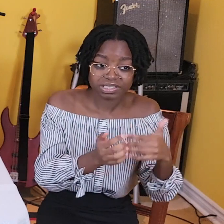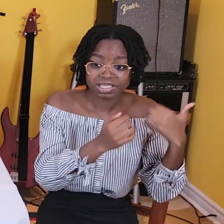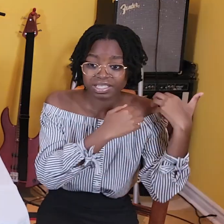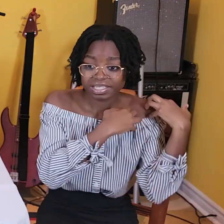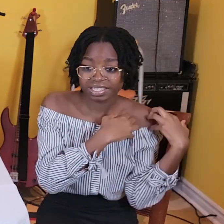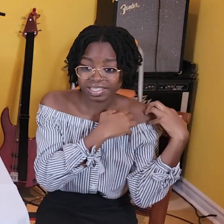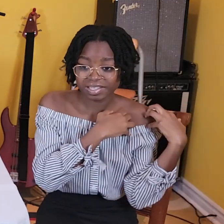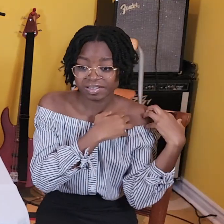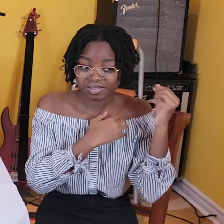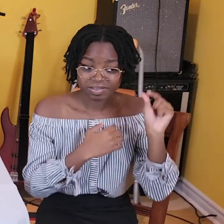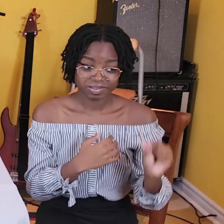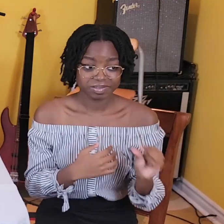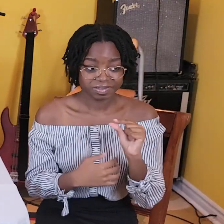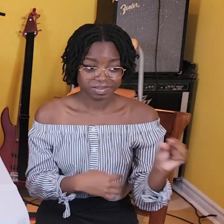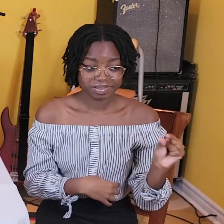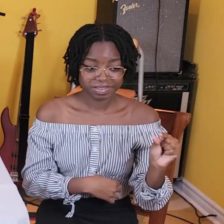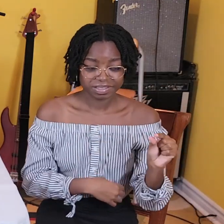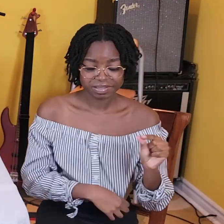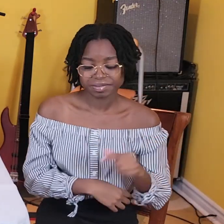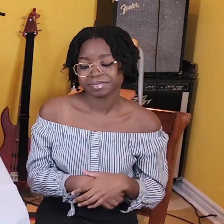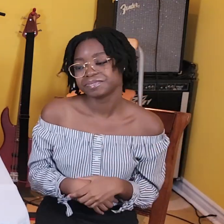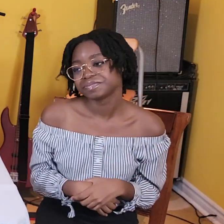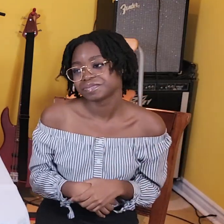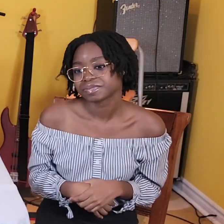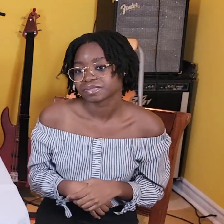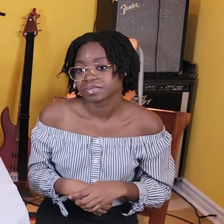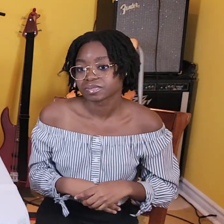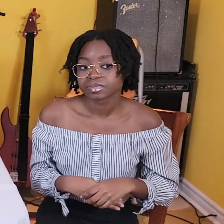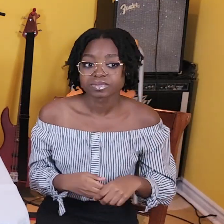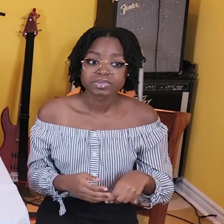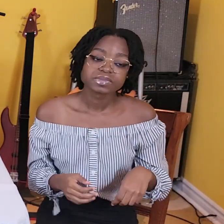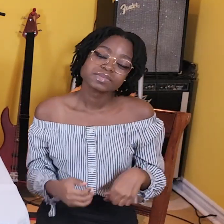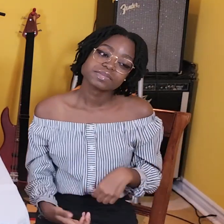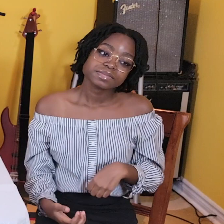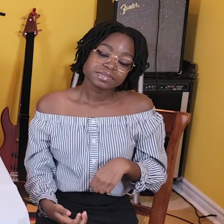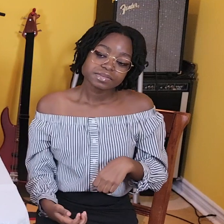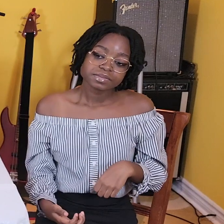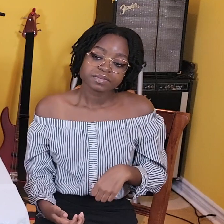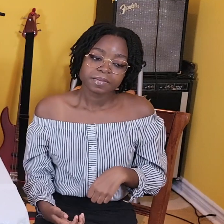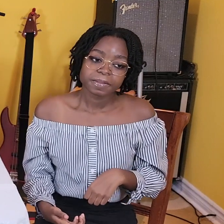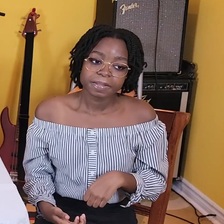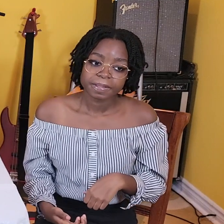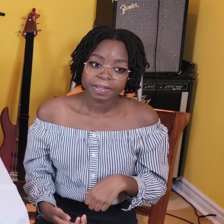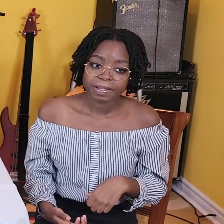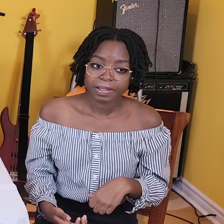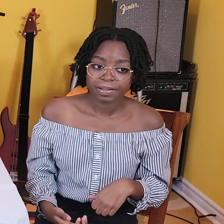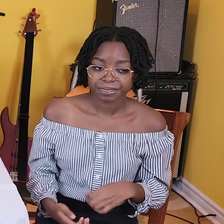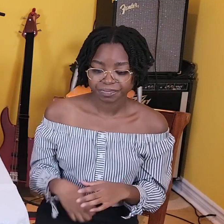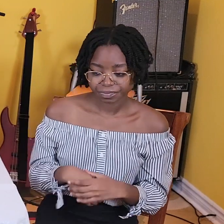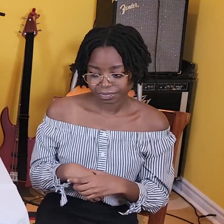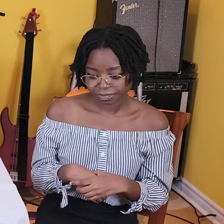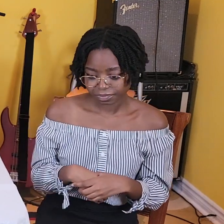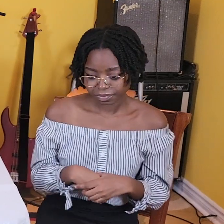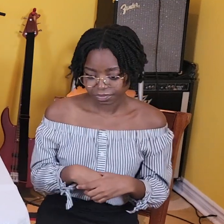So, Simon of Cyrene carried the cross. But while Jesus Christ was on the